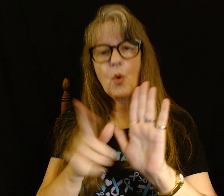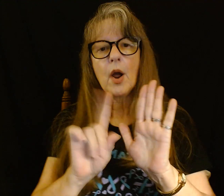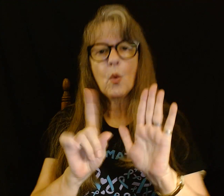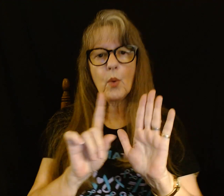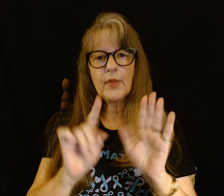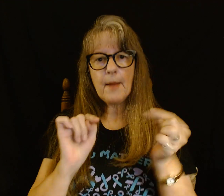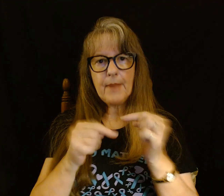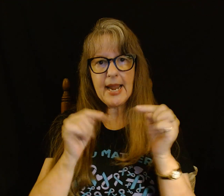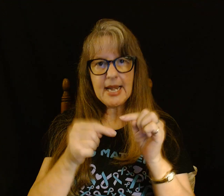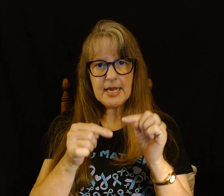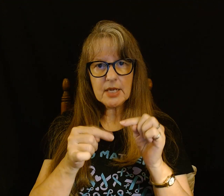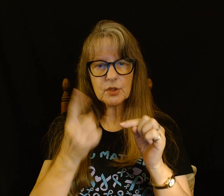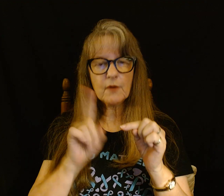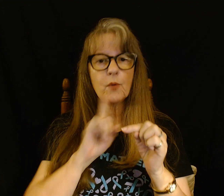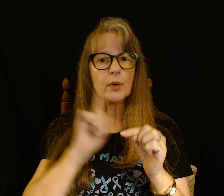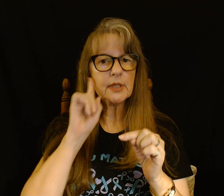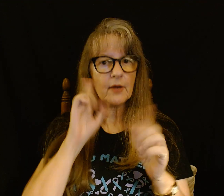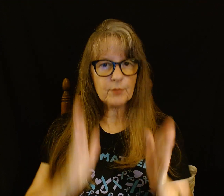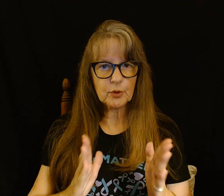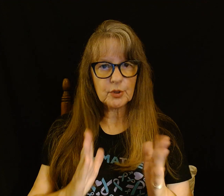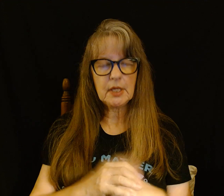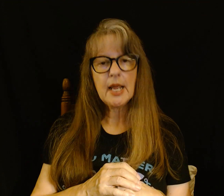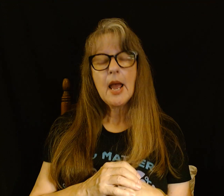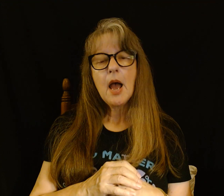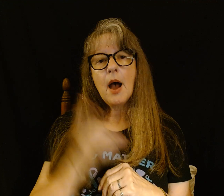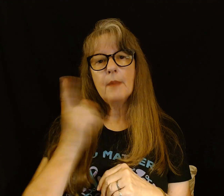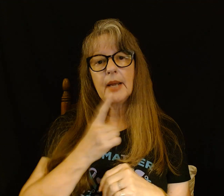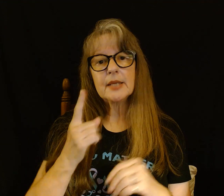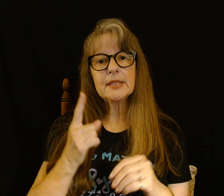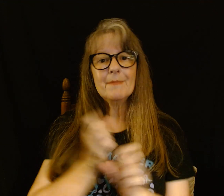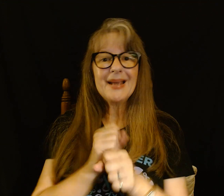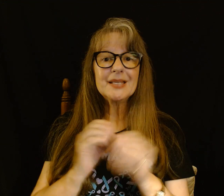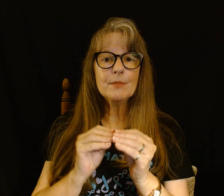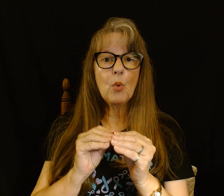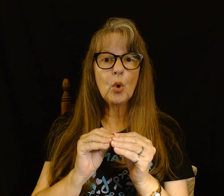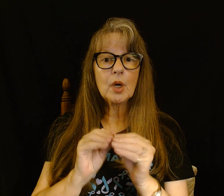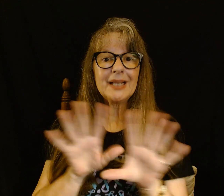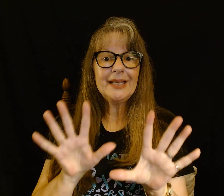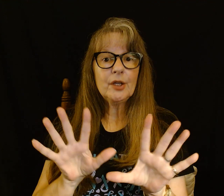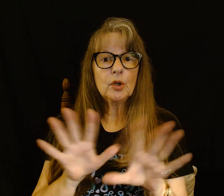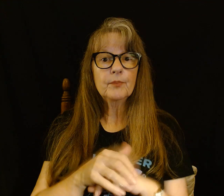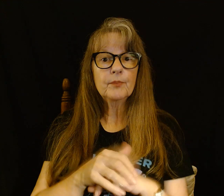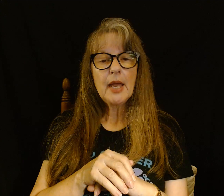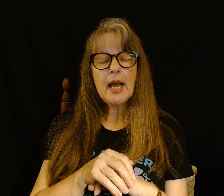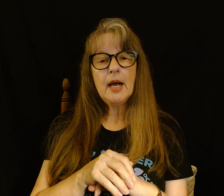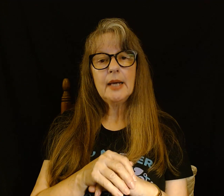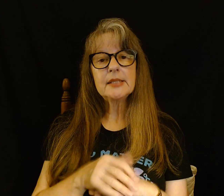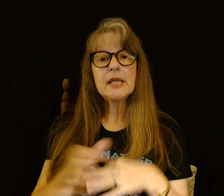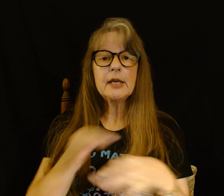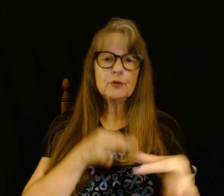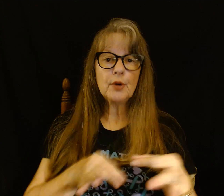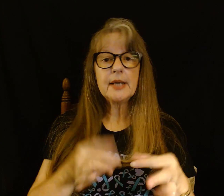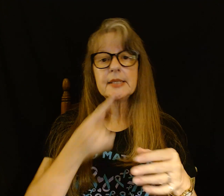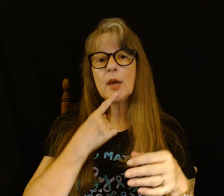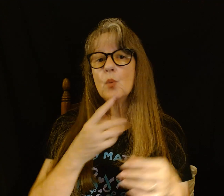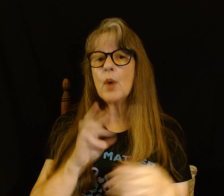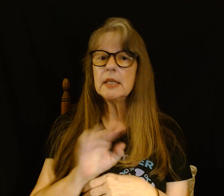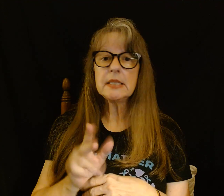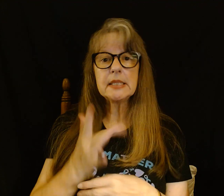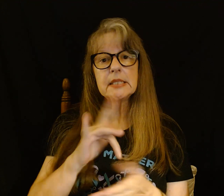where that pain is for a deaf person, because it makes it more clear. Instead of trying to say, well, it's in the